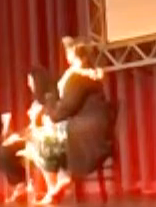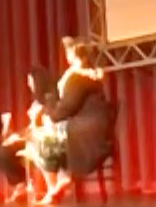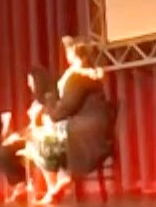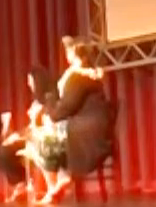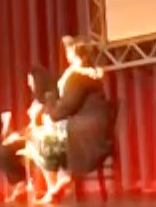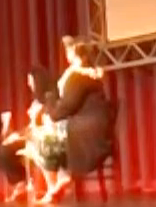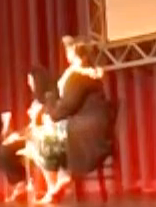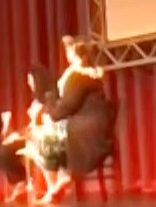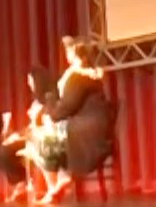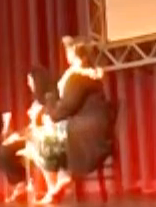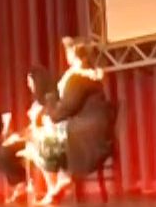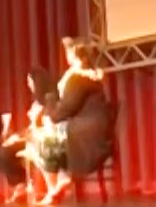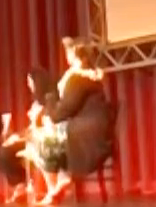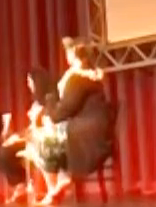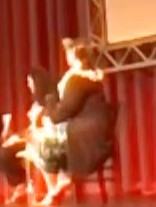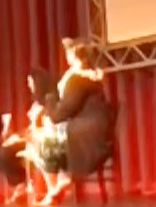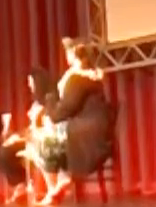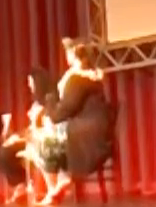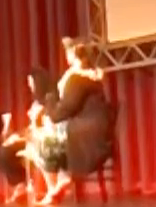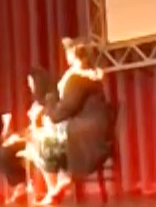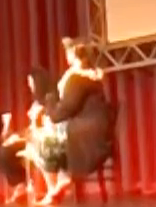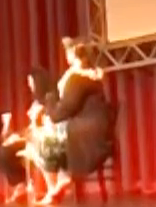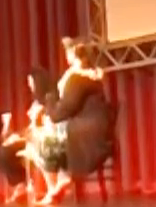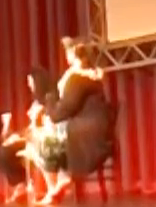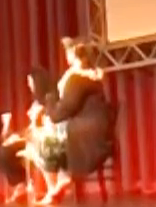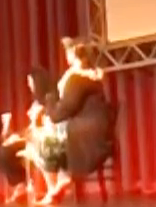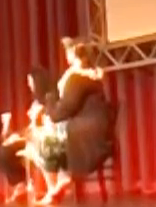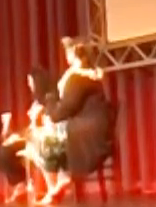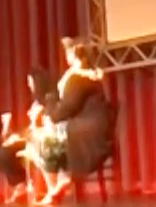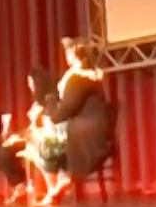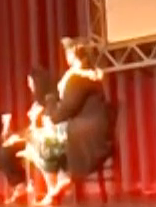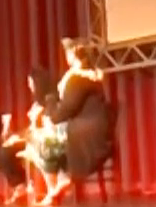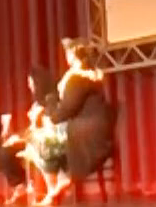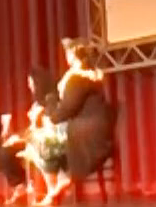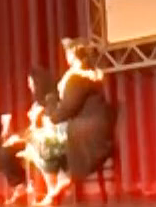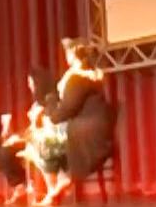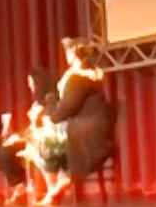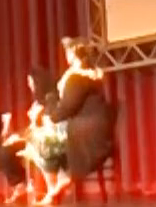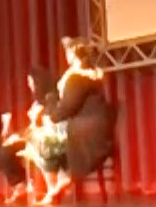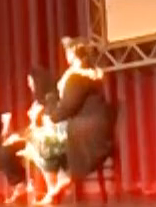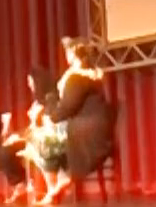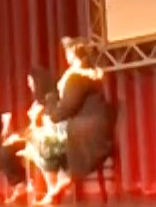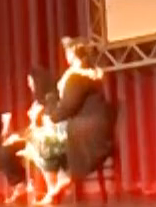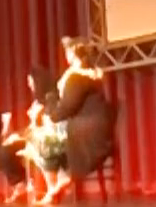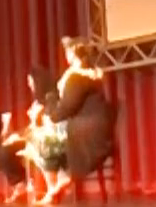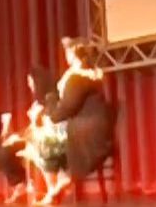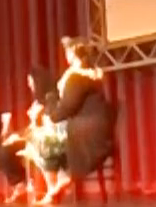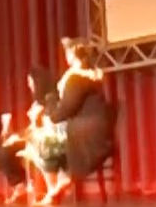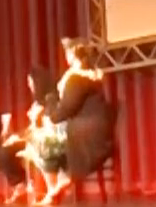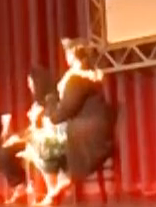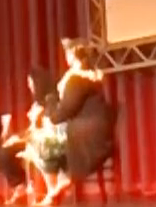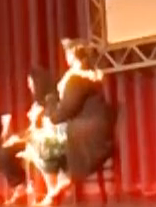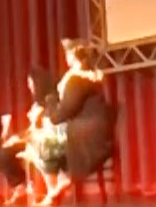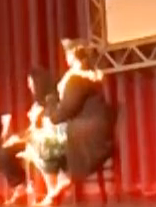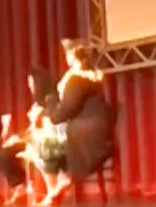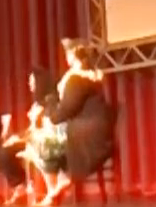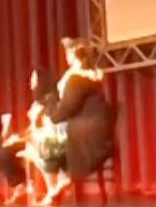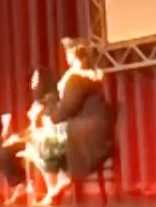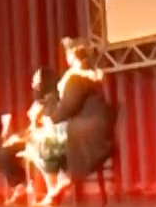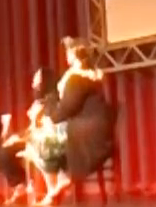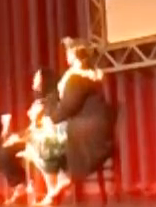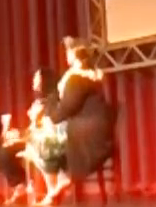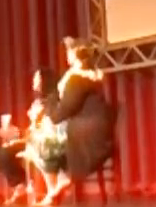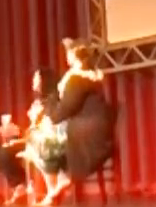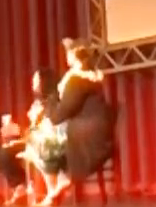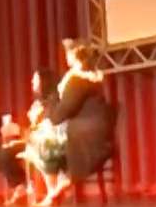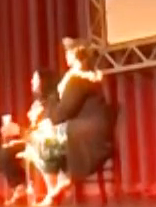I really love it that since 2015 in Aotearoa, there are now 5 Indigenous web platforms. There